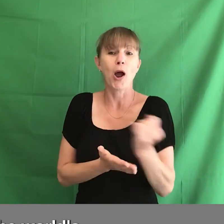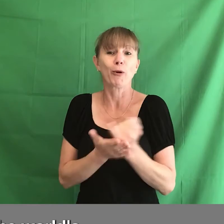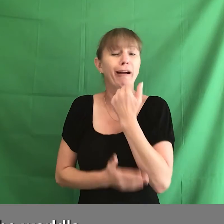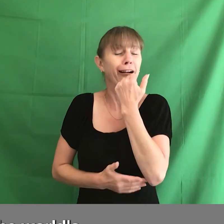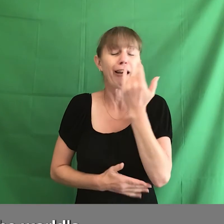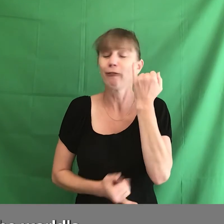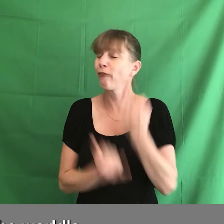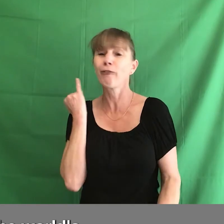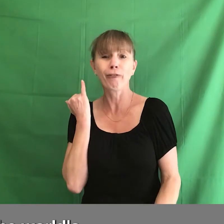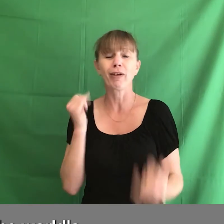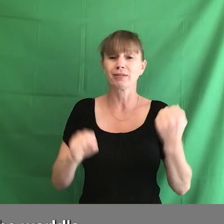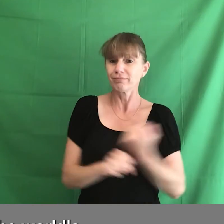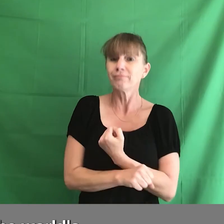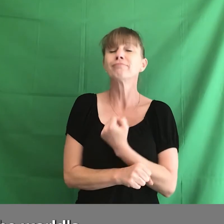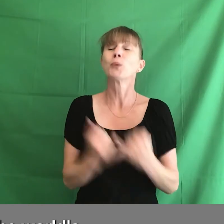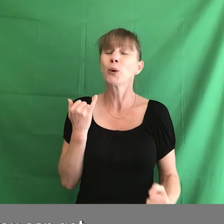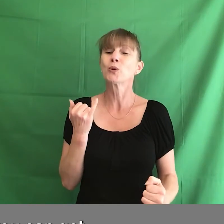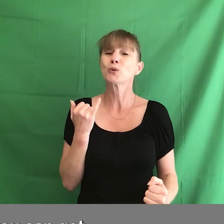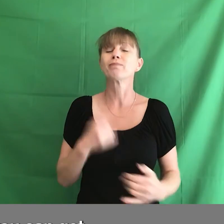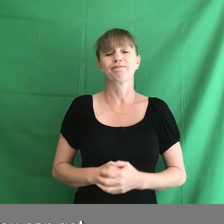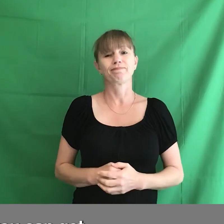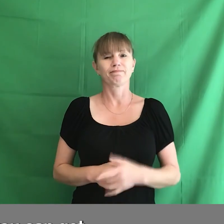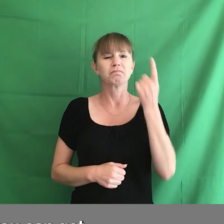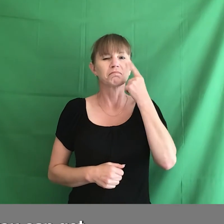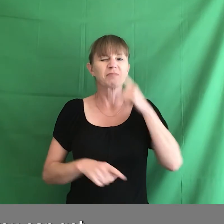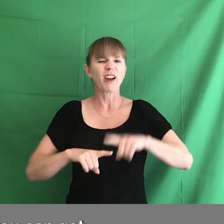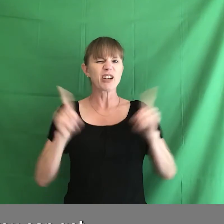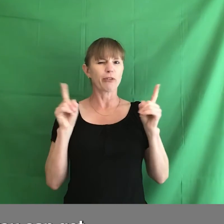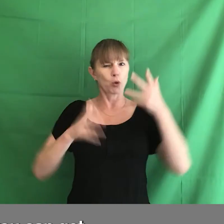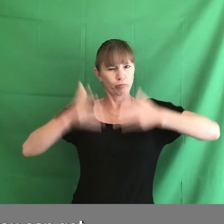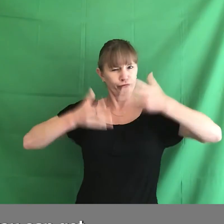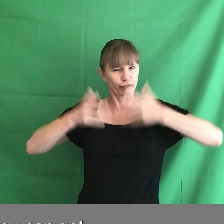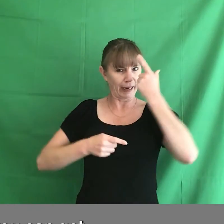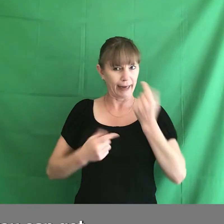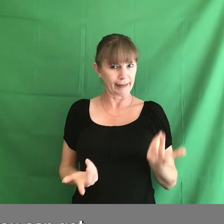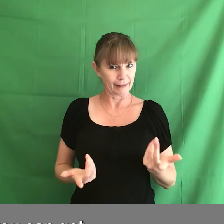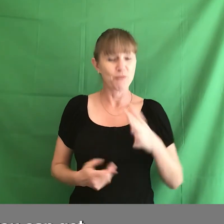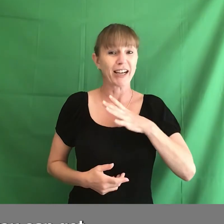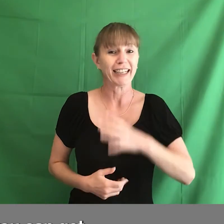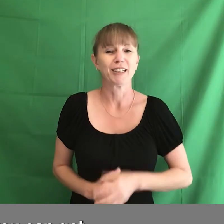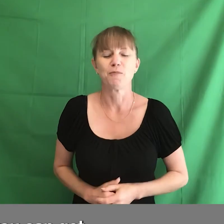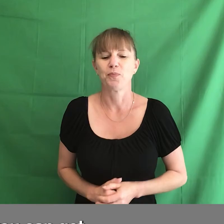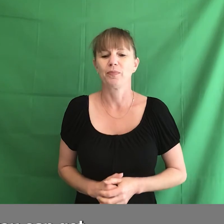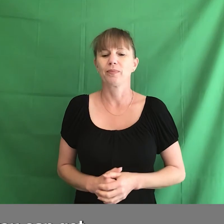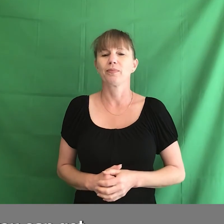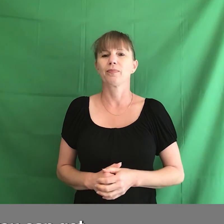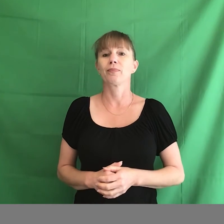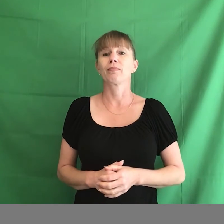grey enough without making it worse. So see how different you can get those two sections. Are you ready?